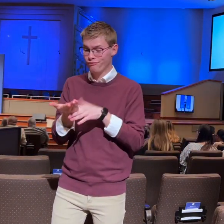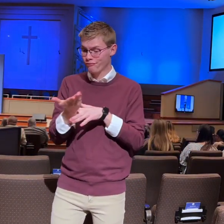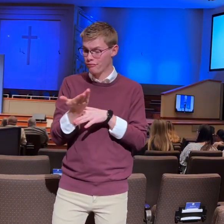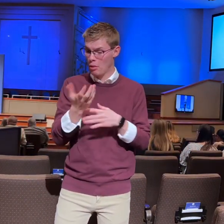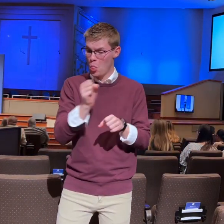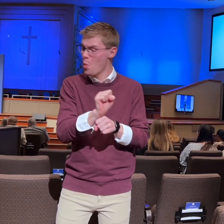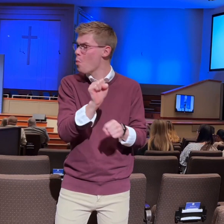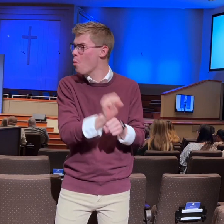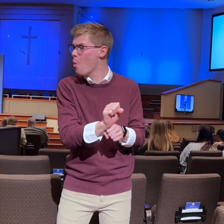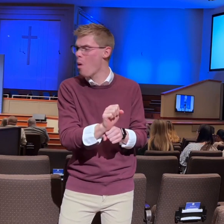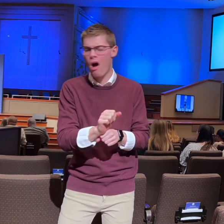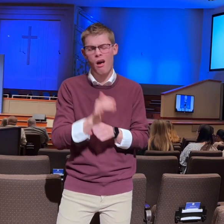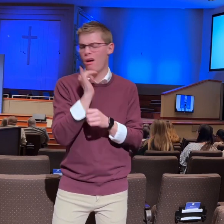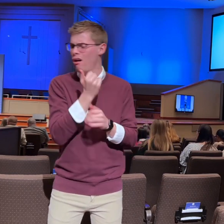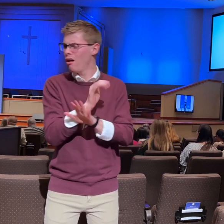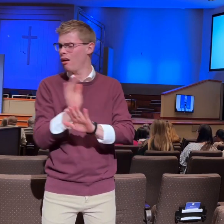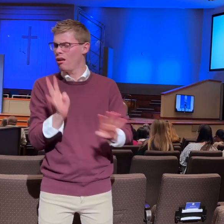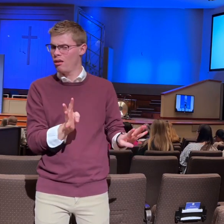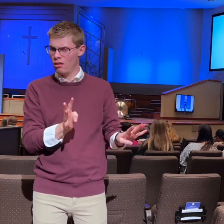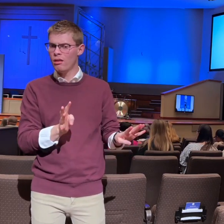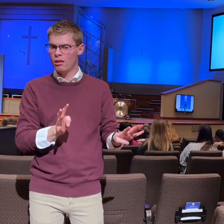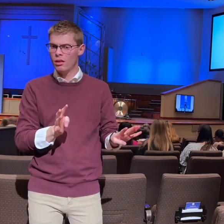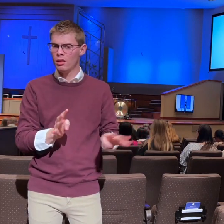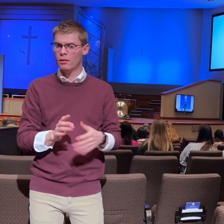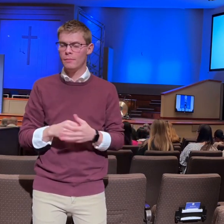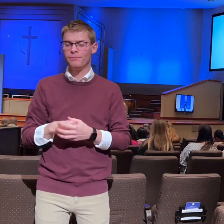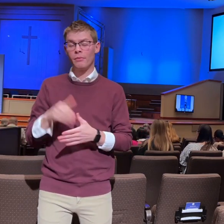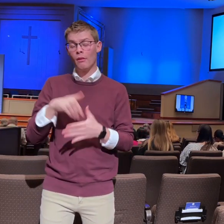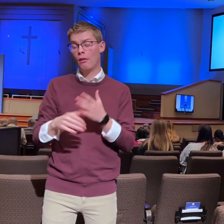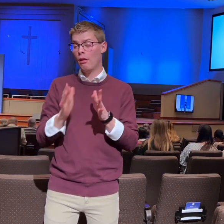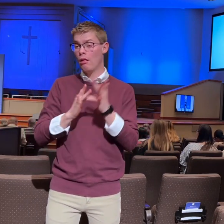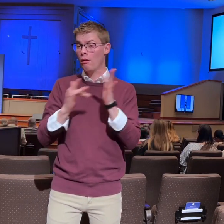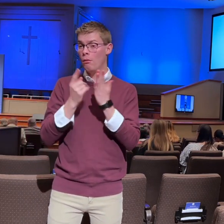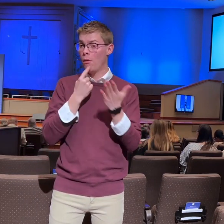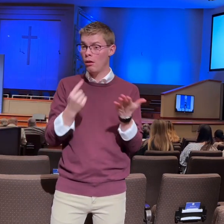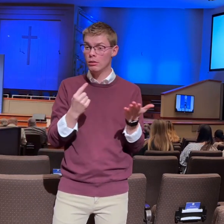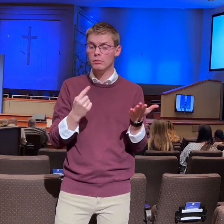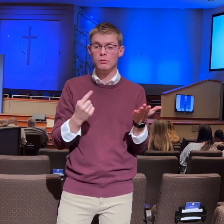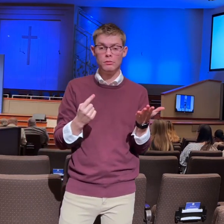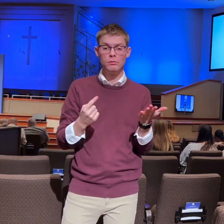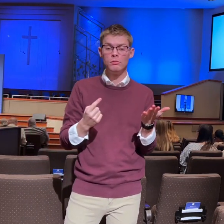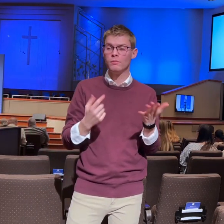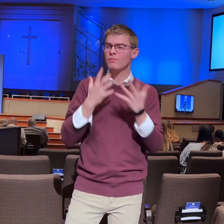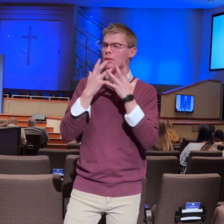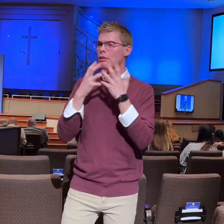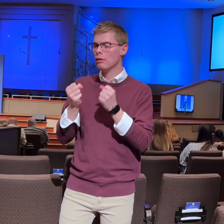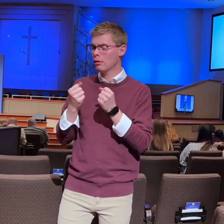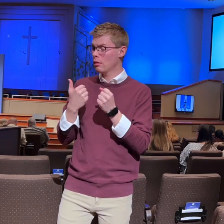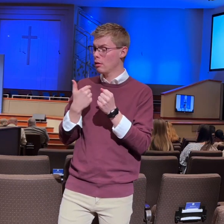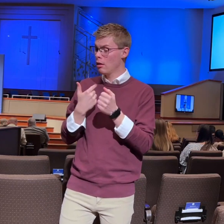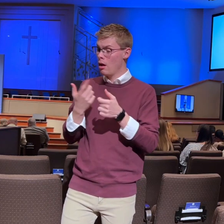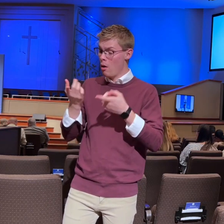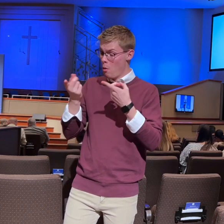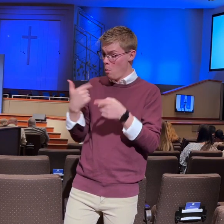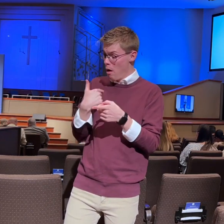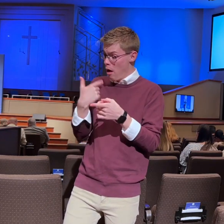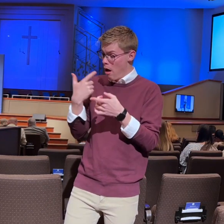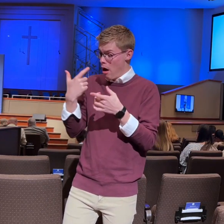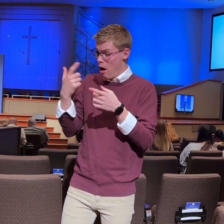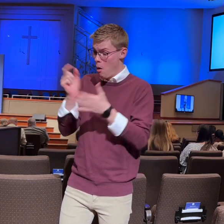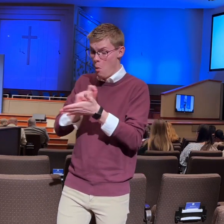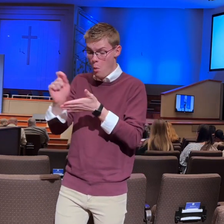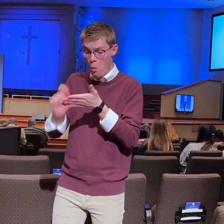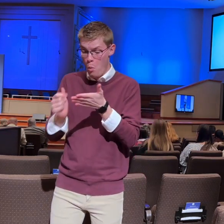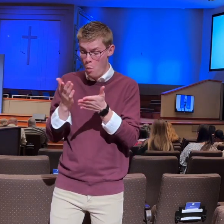And so the Bible says in Jude and verse 3, these words, Beloved, when I gave all diligence to write unto you of the